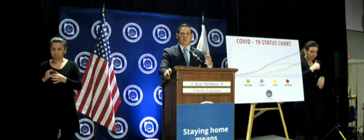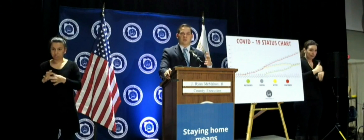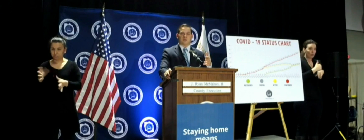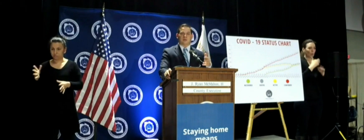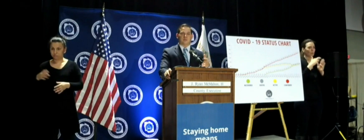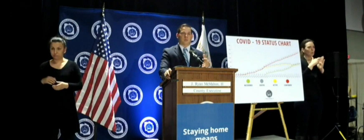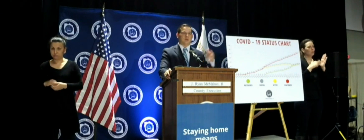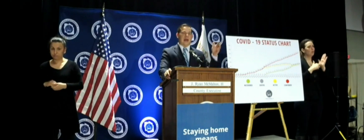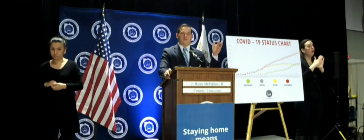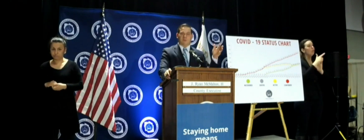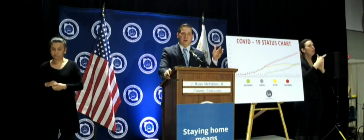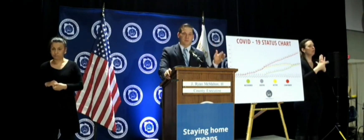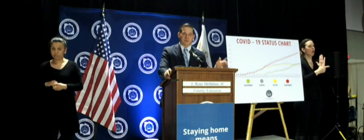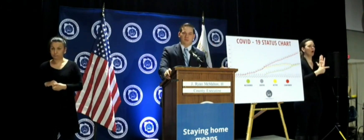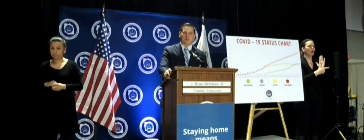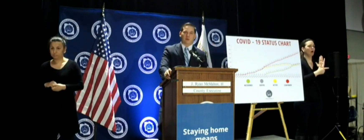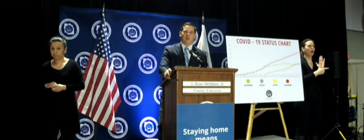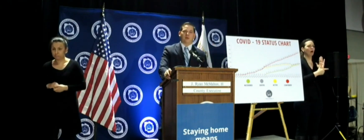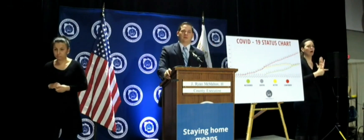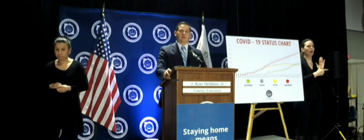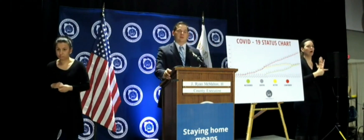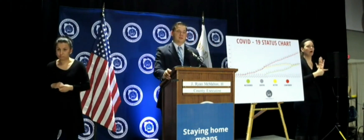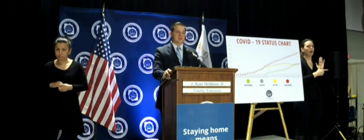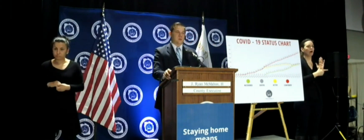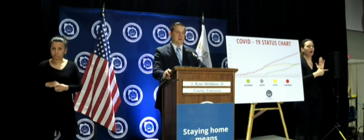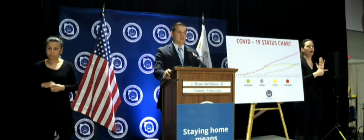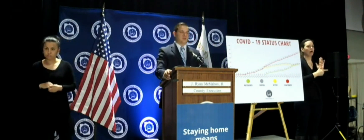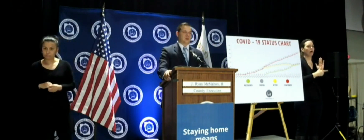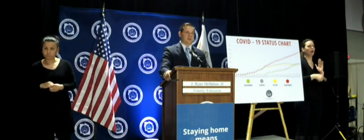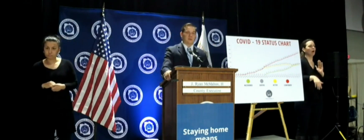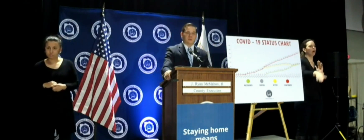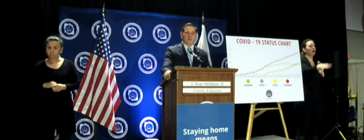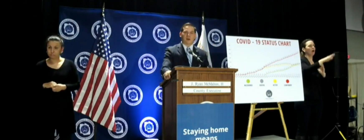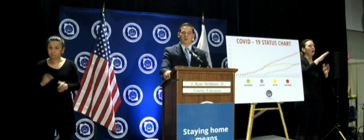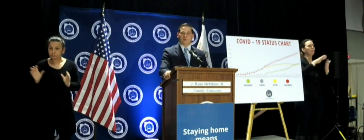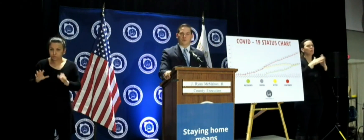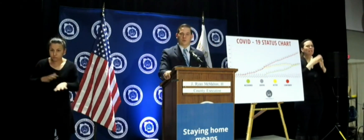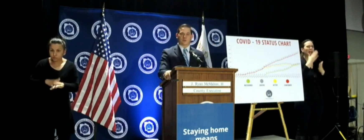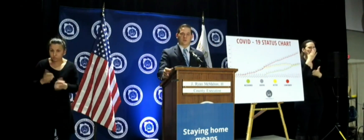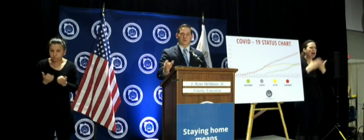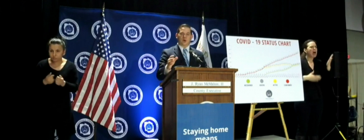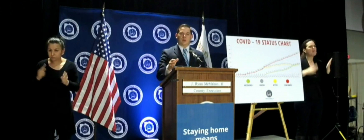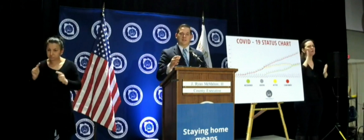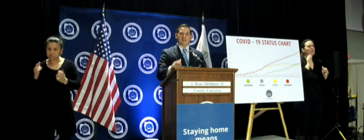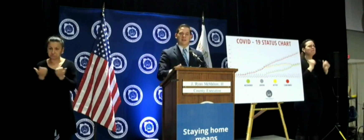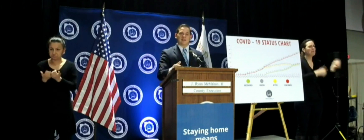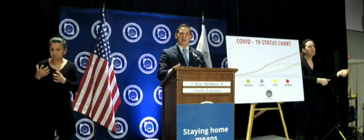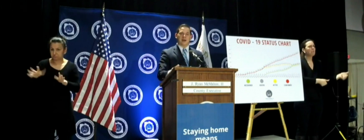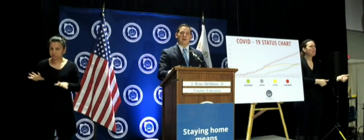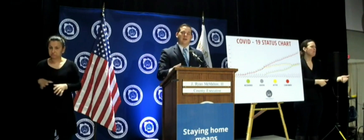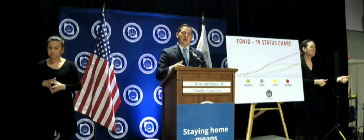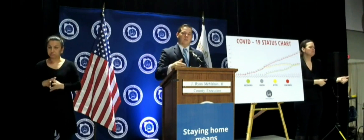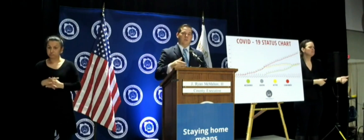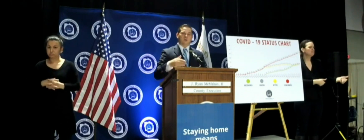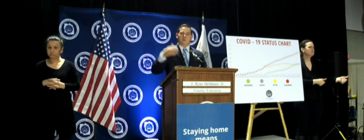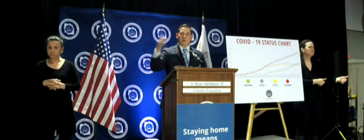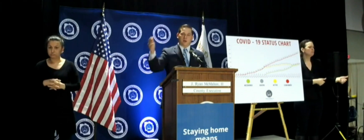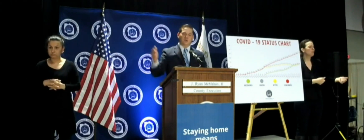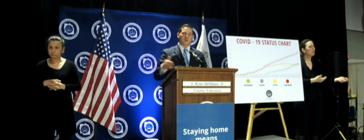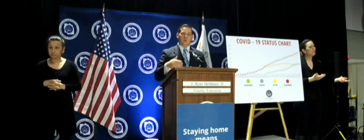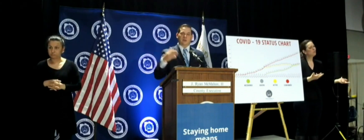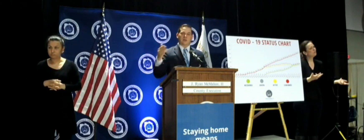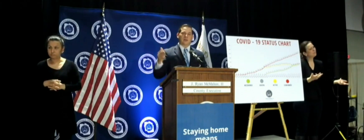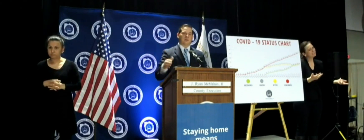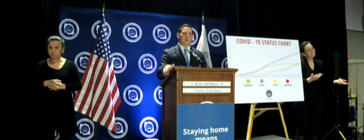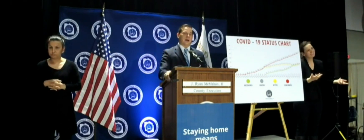with more than half the population right away. That's why you do it, even if it's hard to enforce, because you know by saying that most people are going to